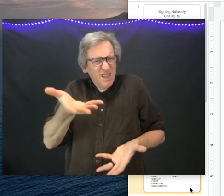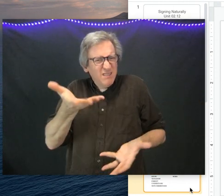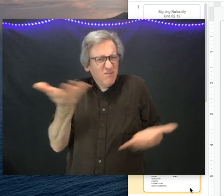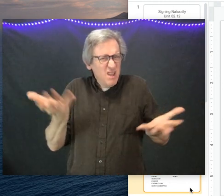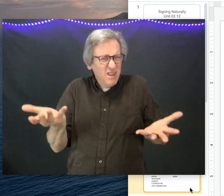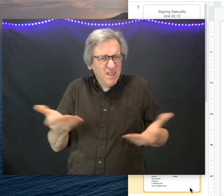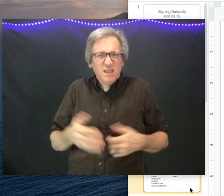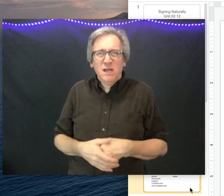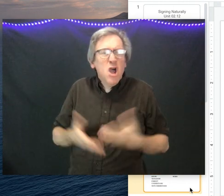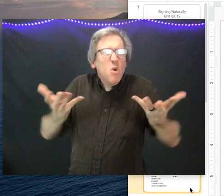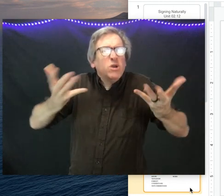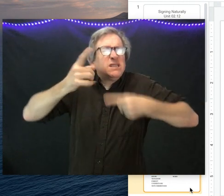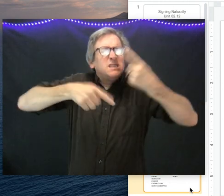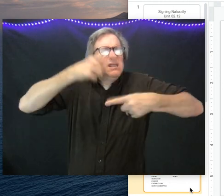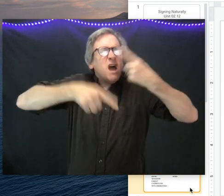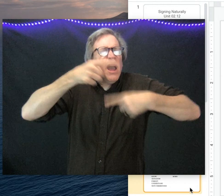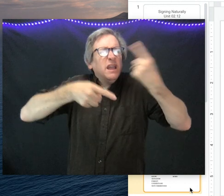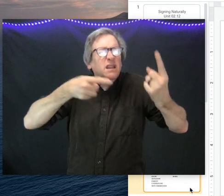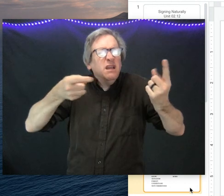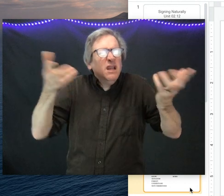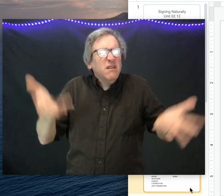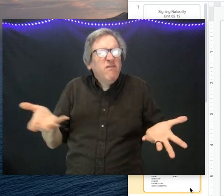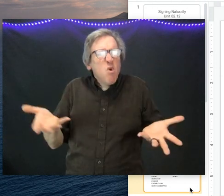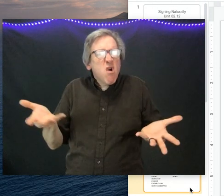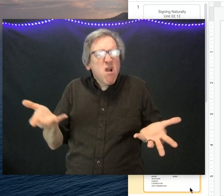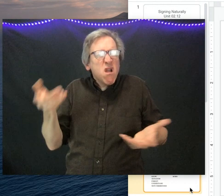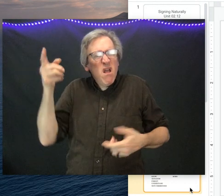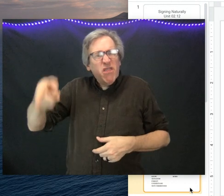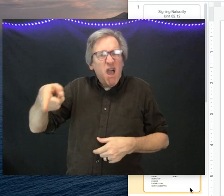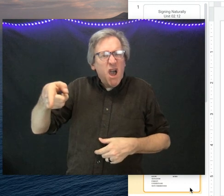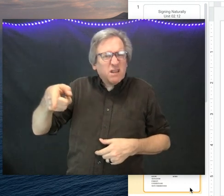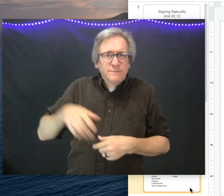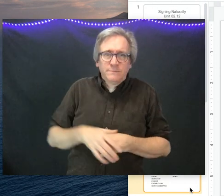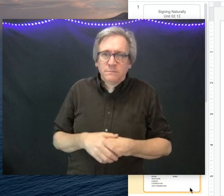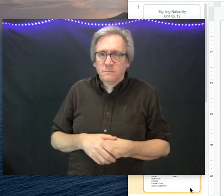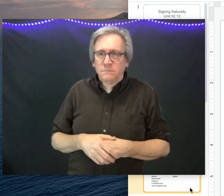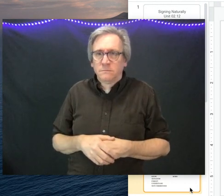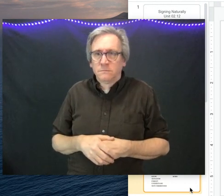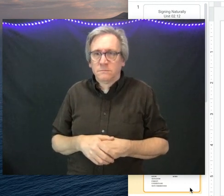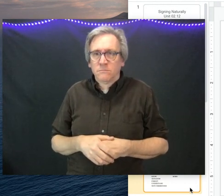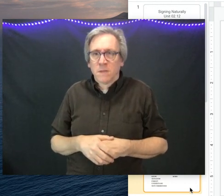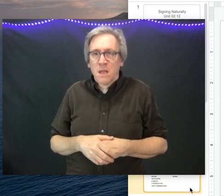What is that? What? What's the sign for that?